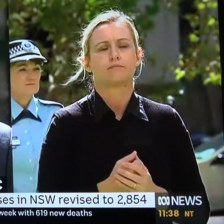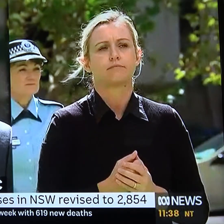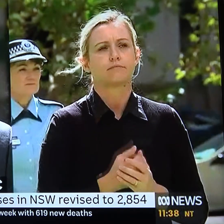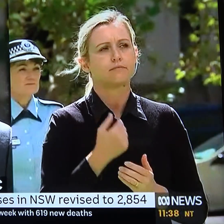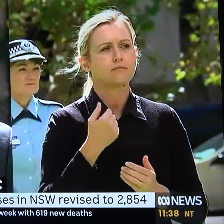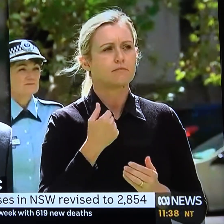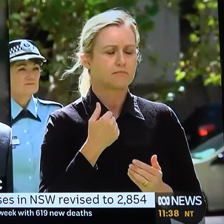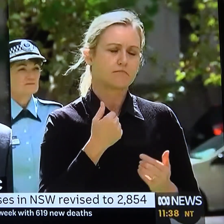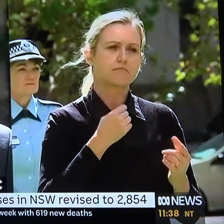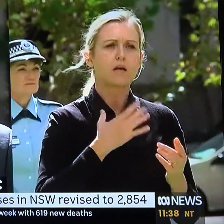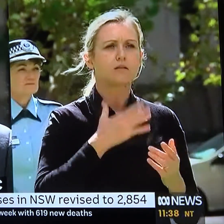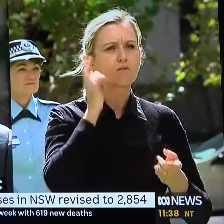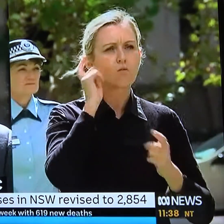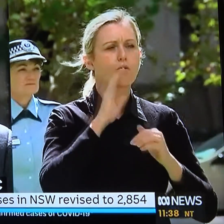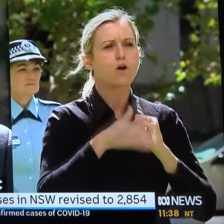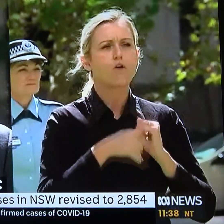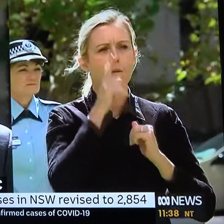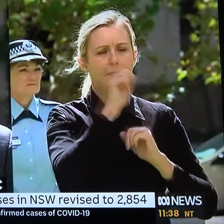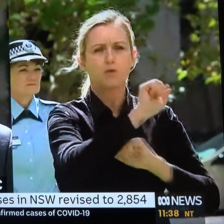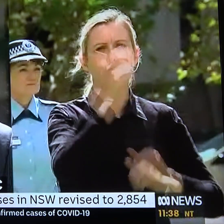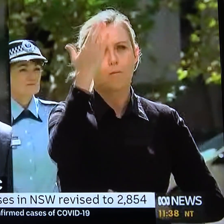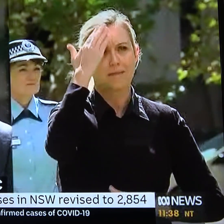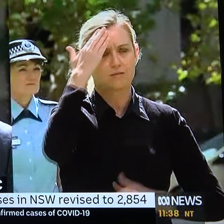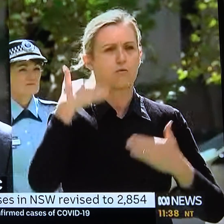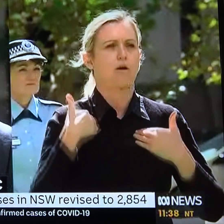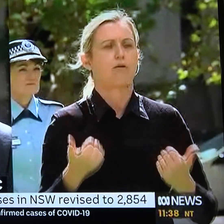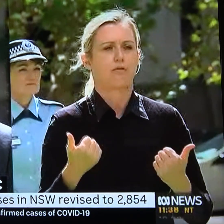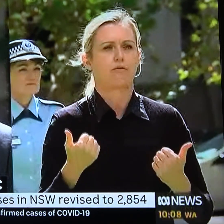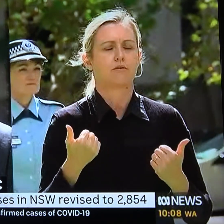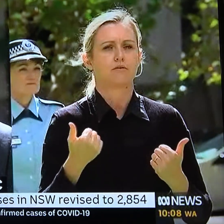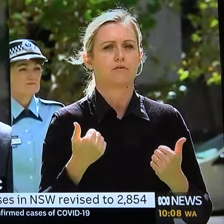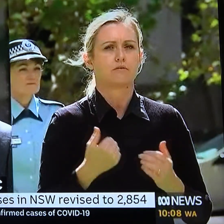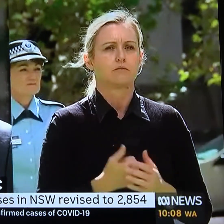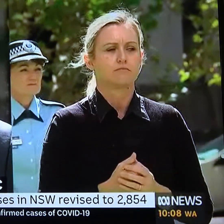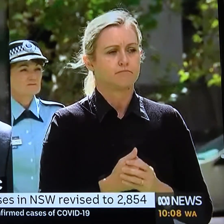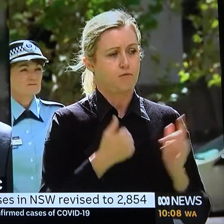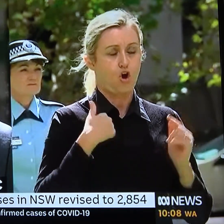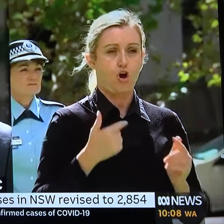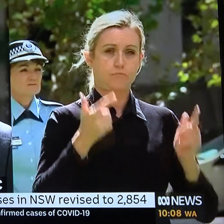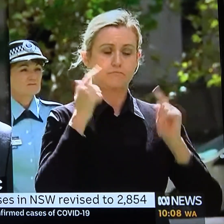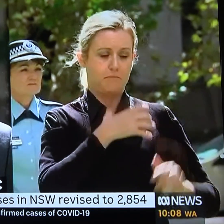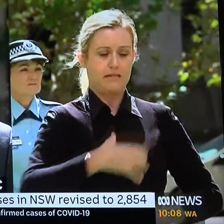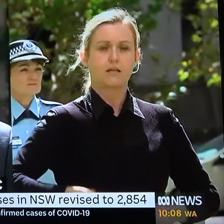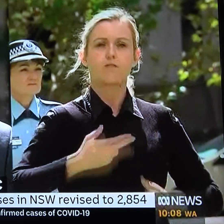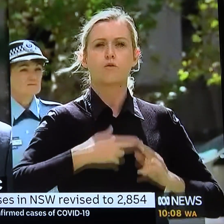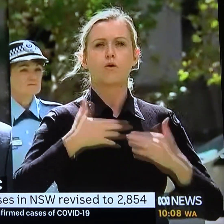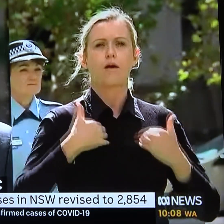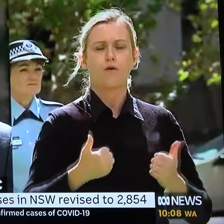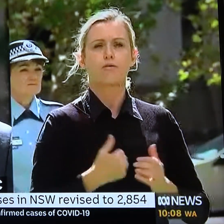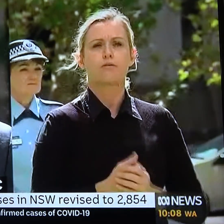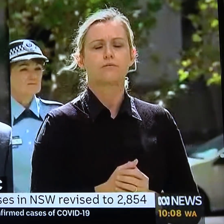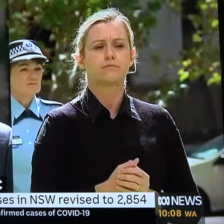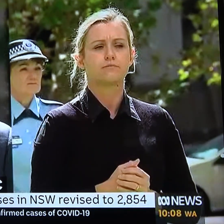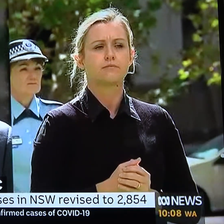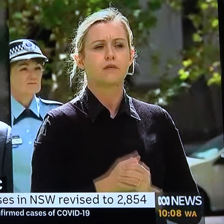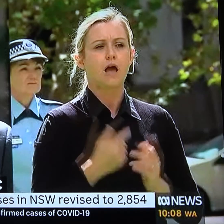Taylor, who is the Minister of Mental Health, we share strong concerns about people's mental health. So in a sense, I